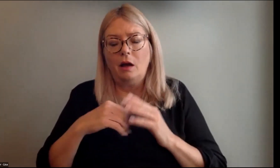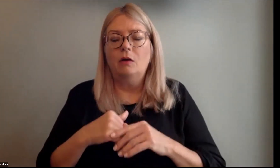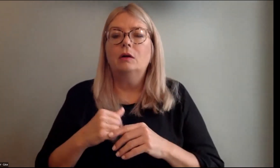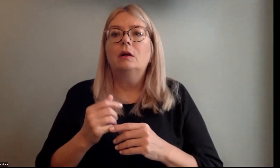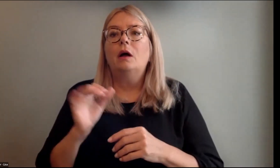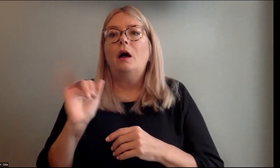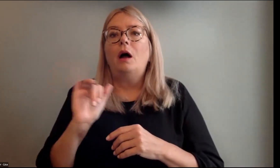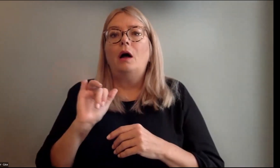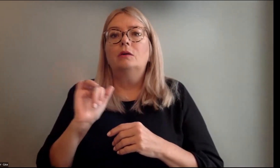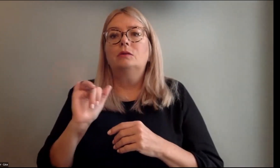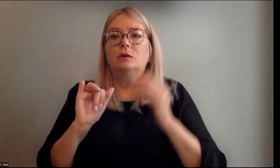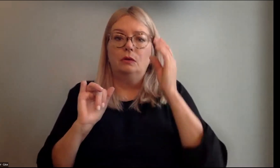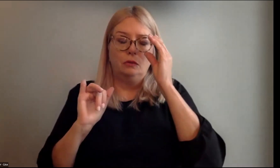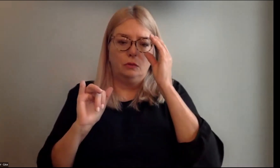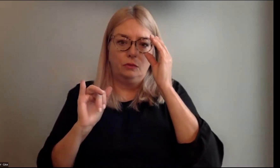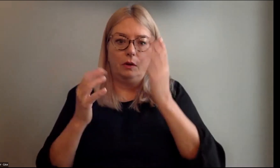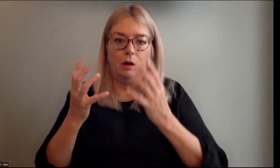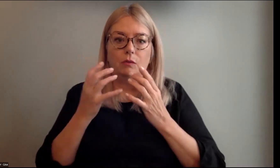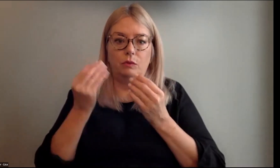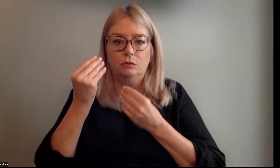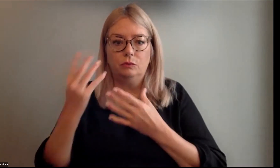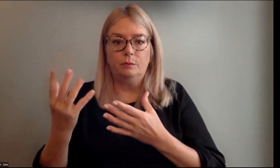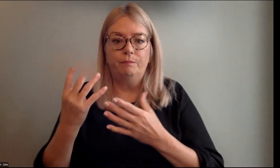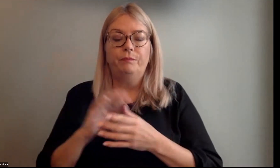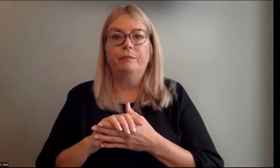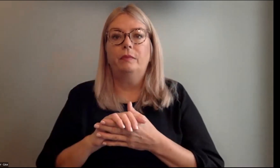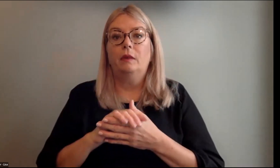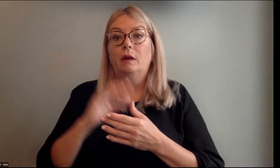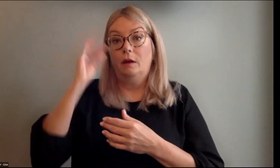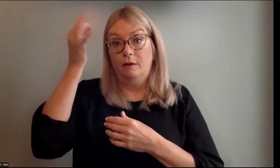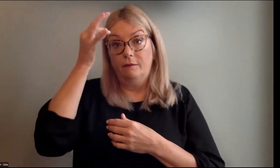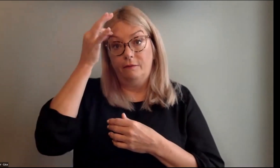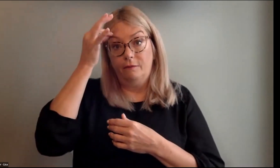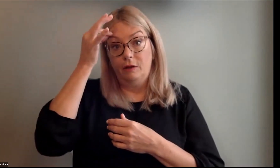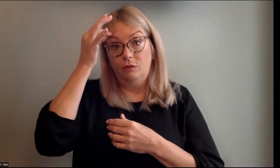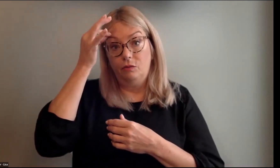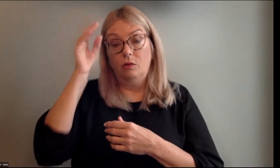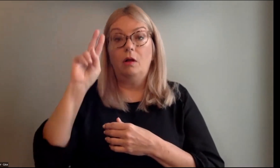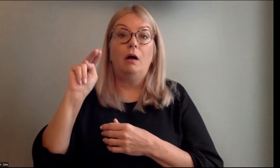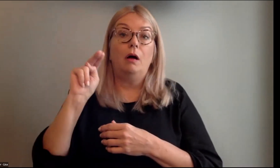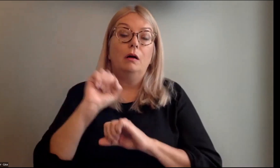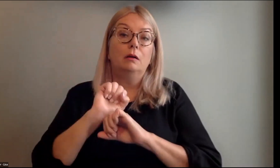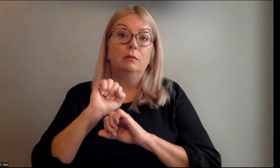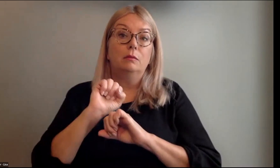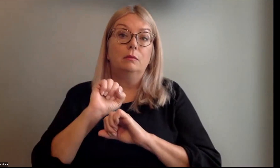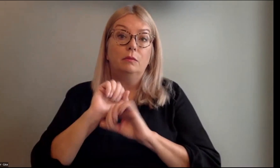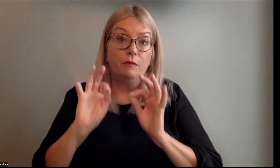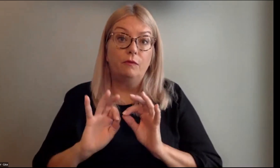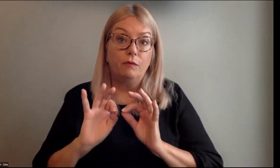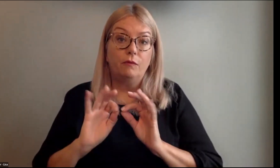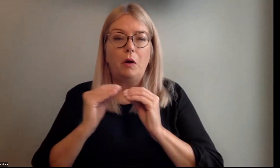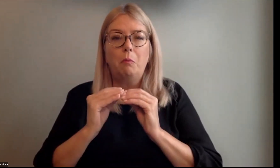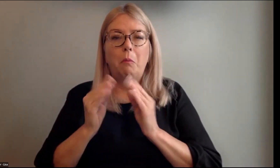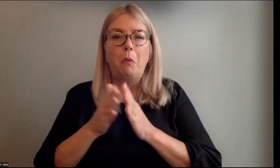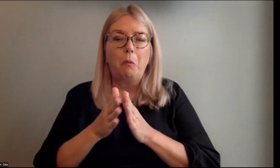and then I'll end here, is that, looking at the federal unemployment insurance form, it's much broader. It asks